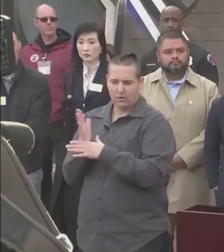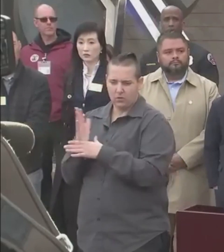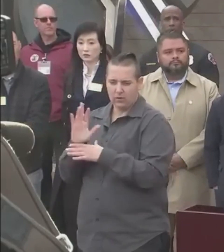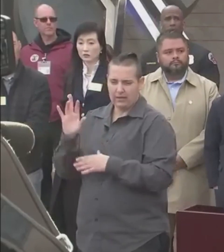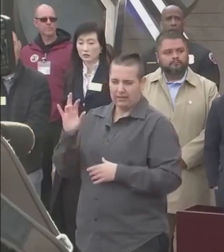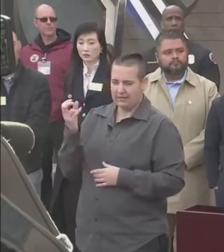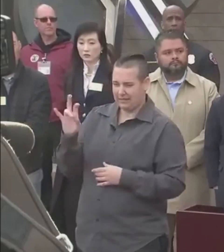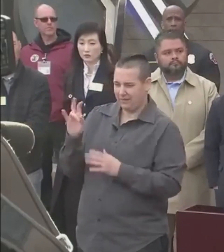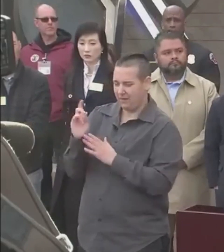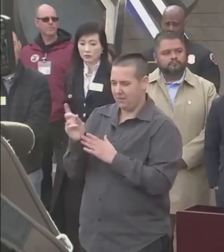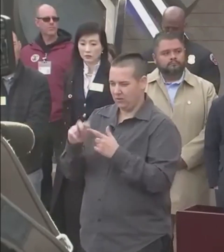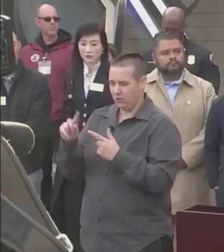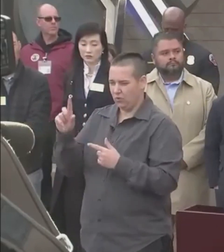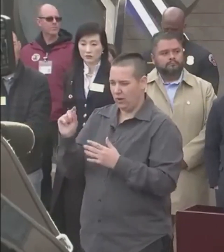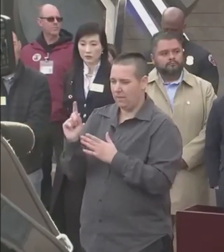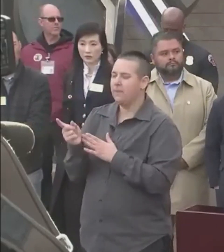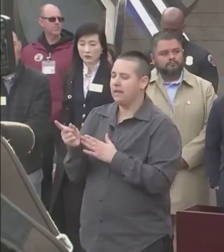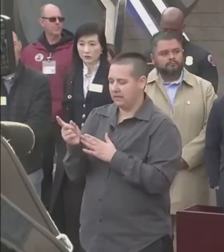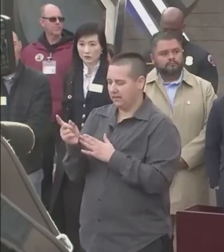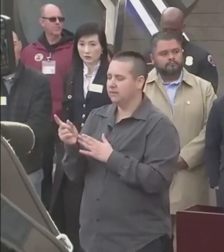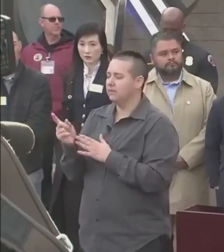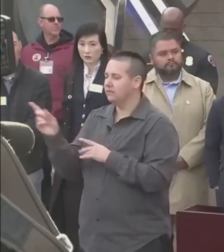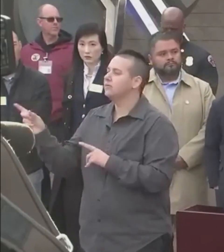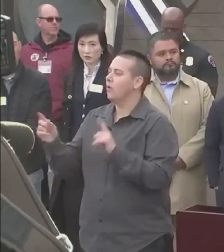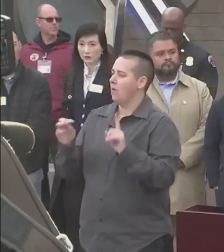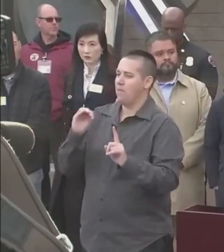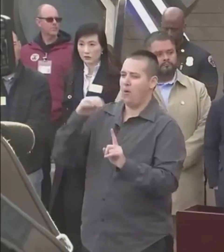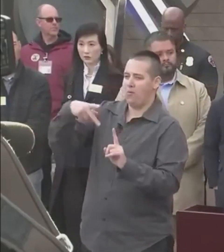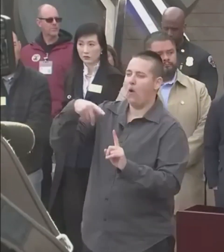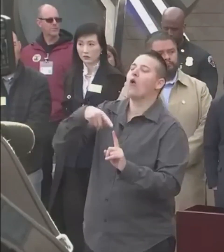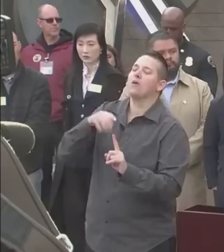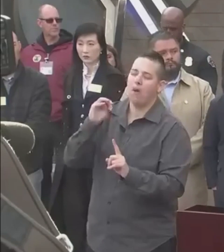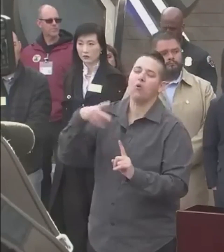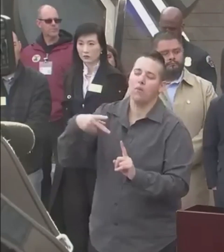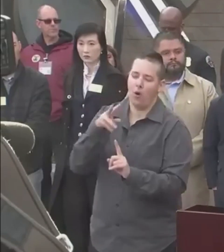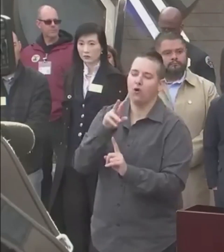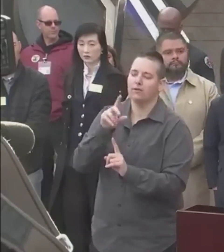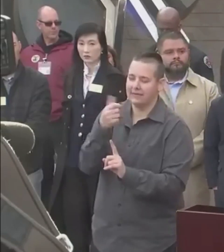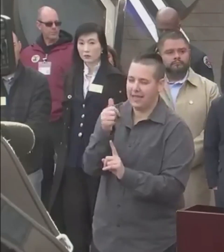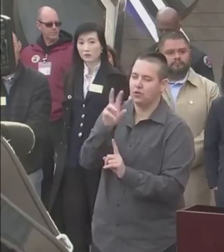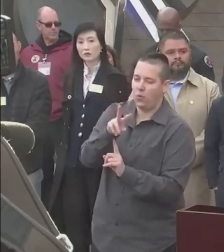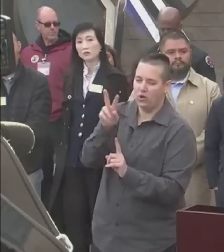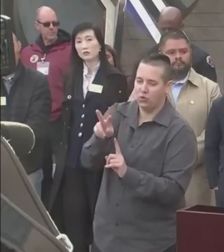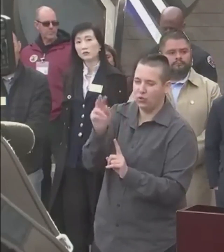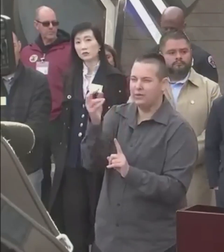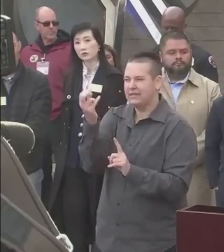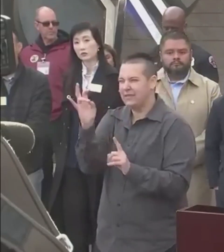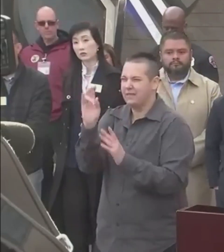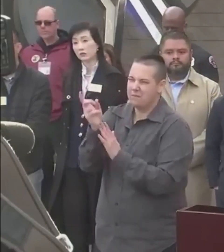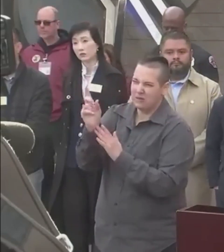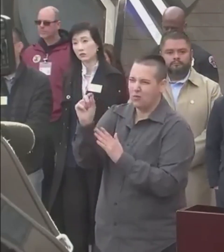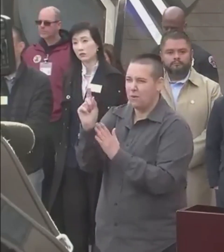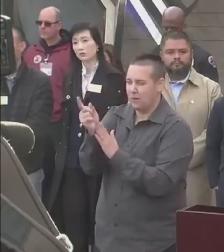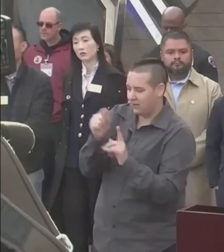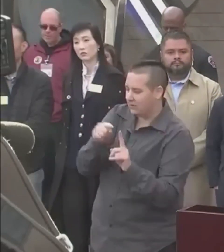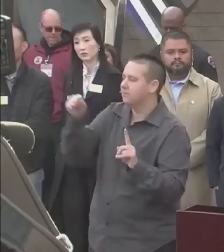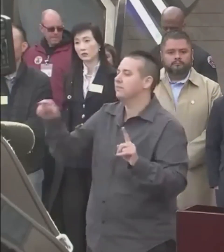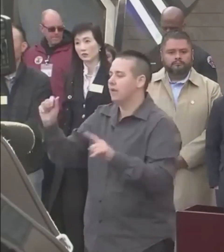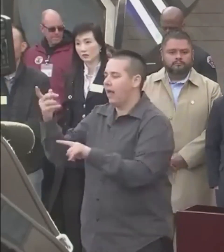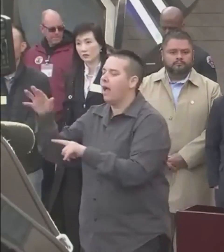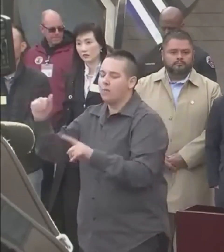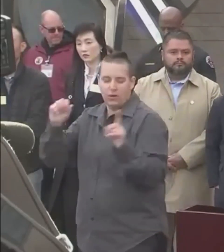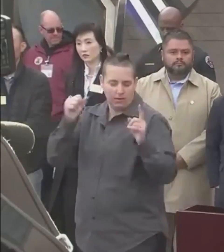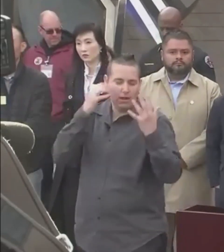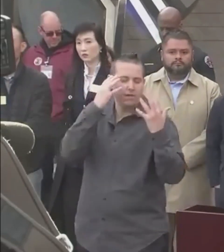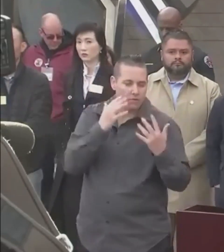area. We are thankful for the quick activity by law enforcement on call. We thank the different policing attempts to bring equity to